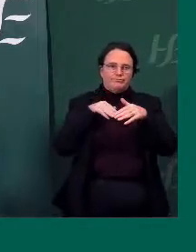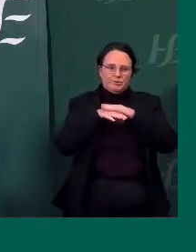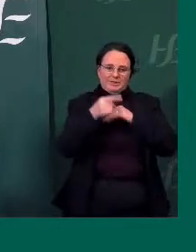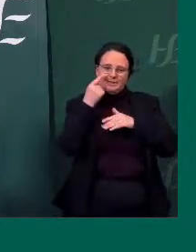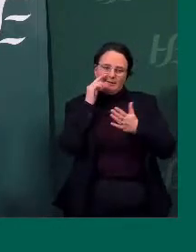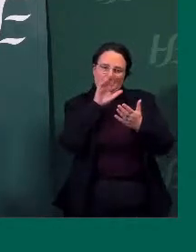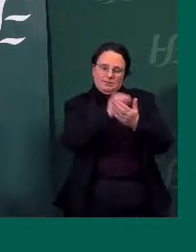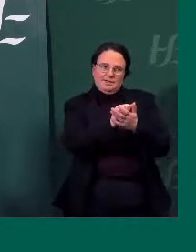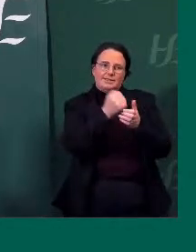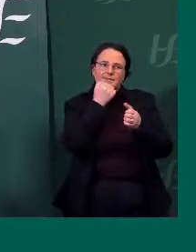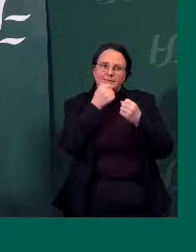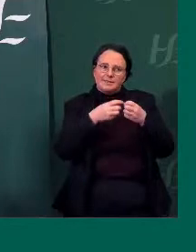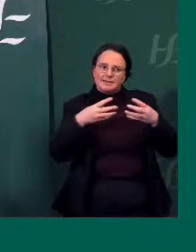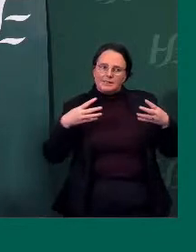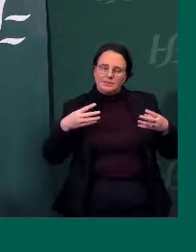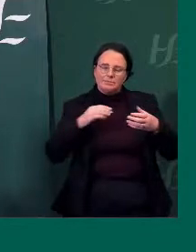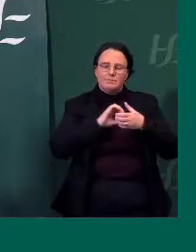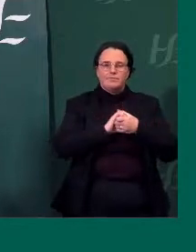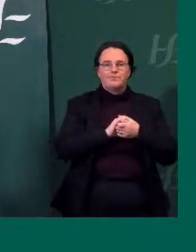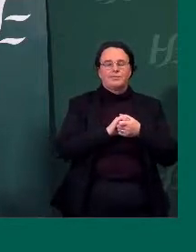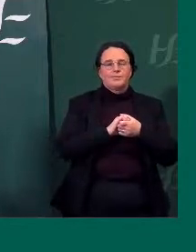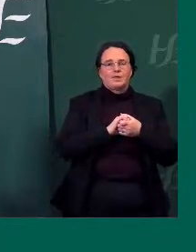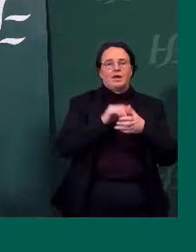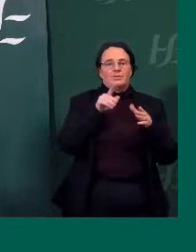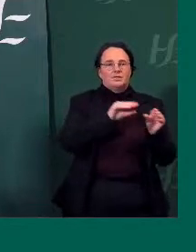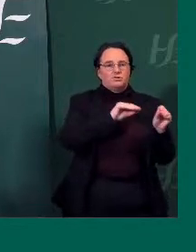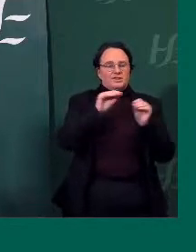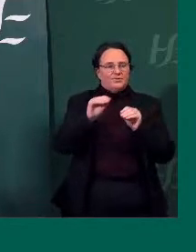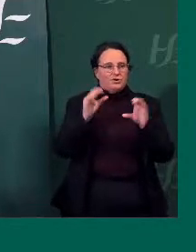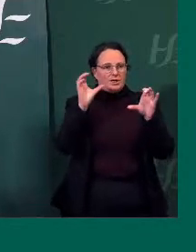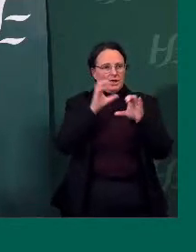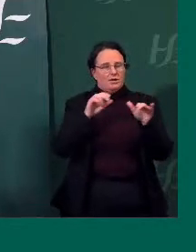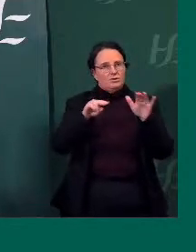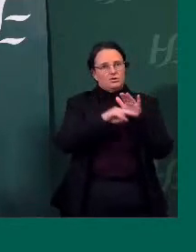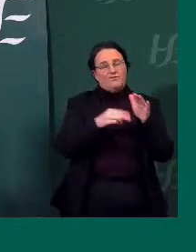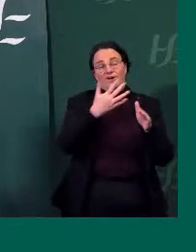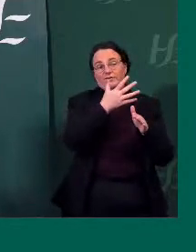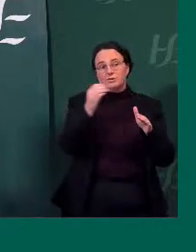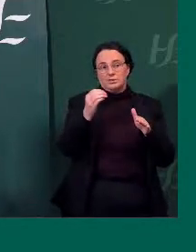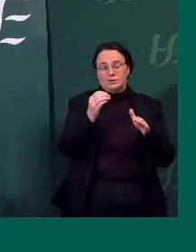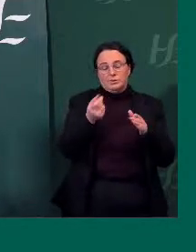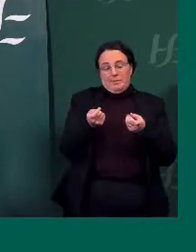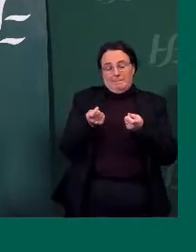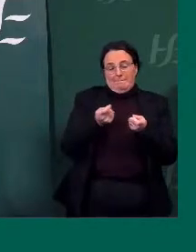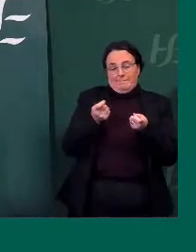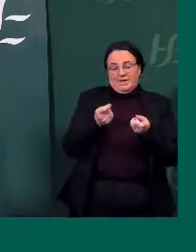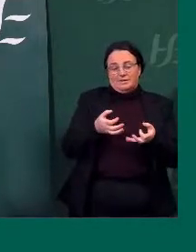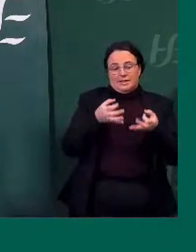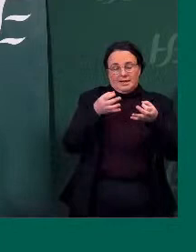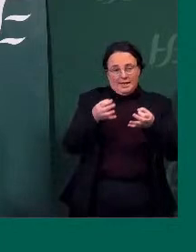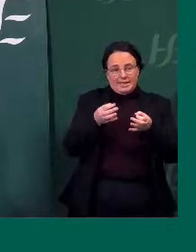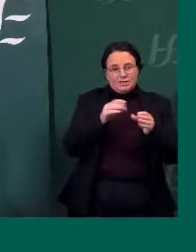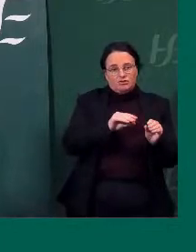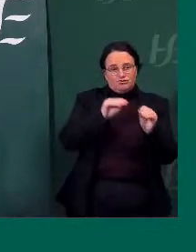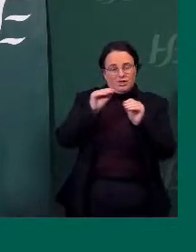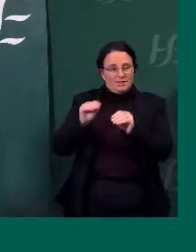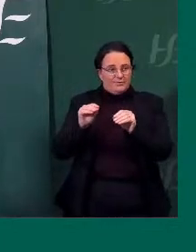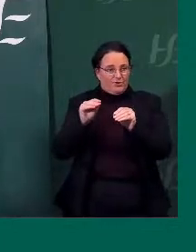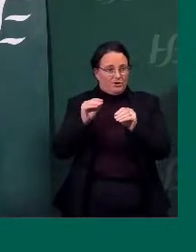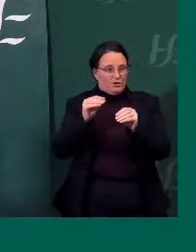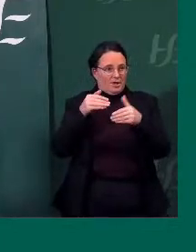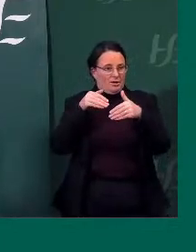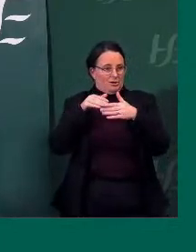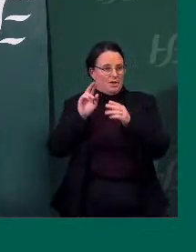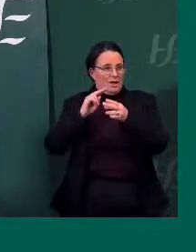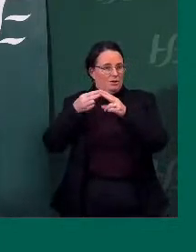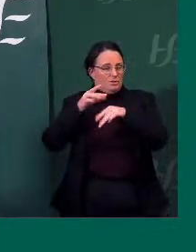there. And our detox, or delayed transfers of care, still in there under 500. So we're managing the delayed transfers of care. So in terms of that patient flow